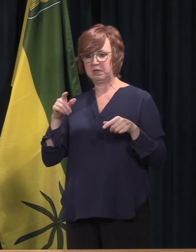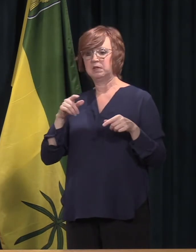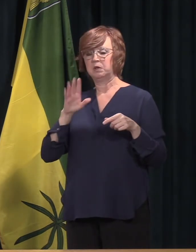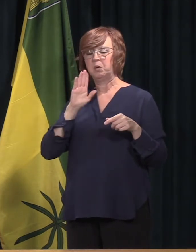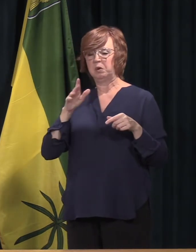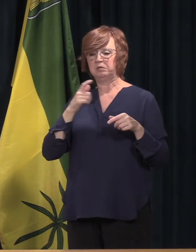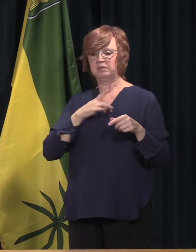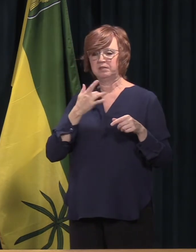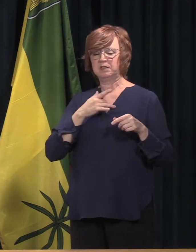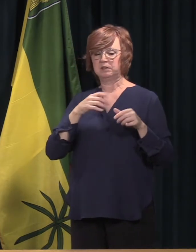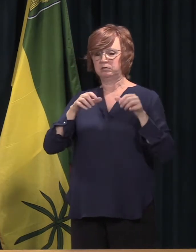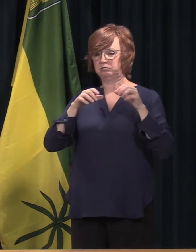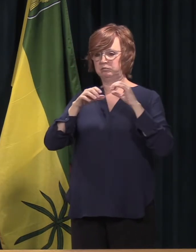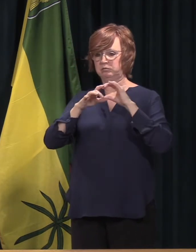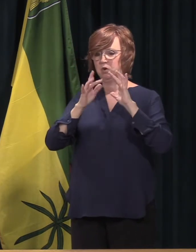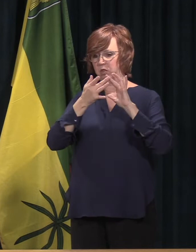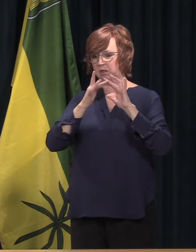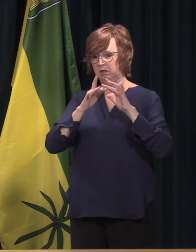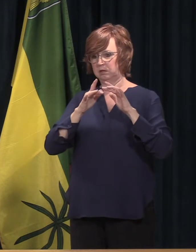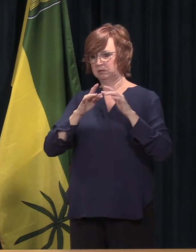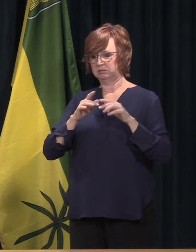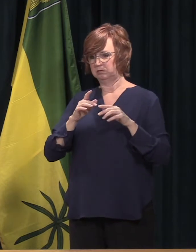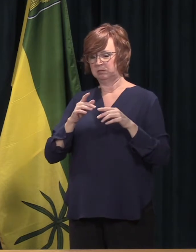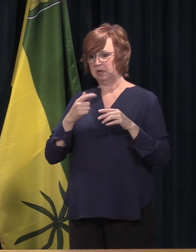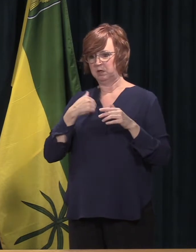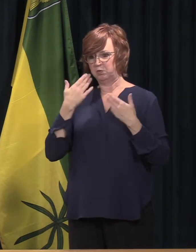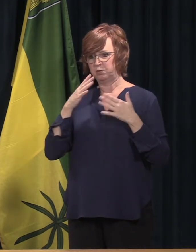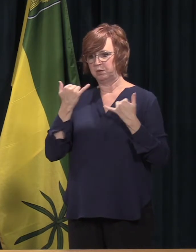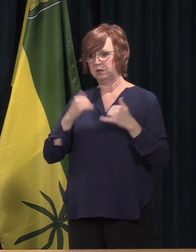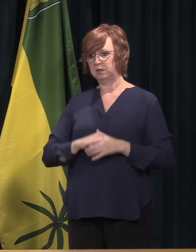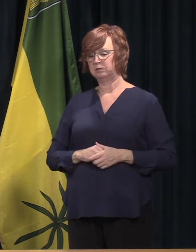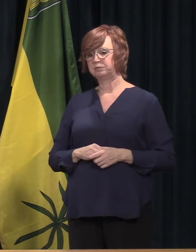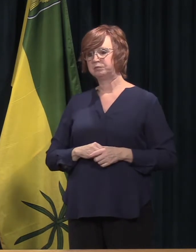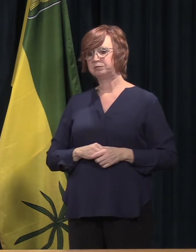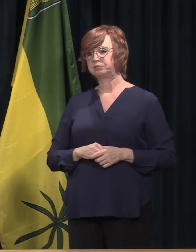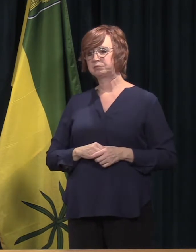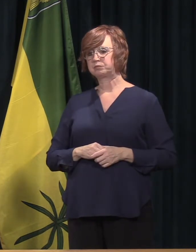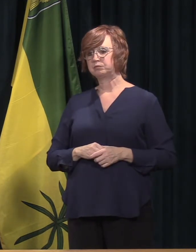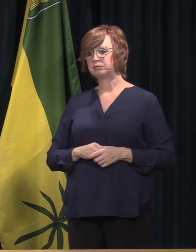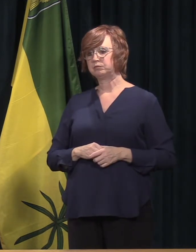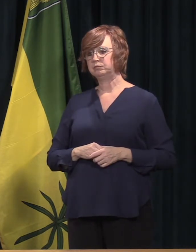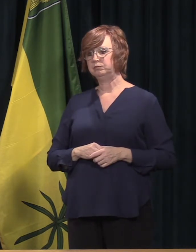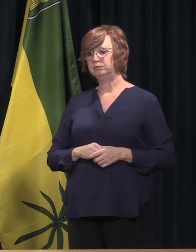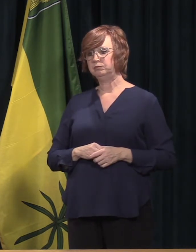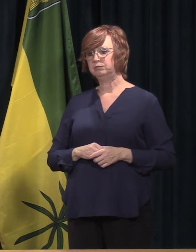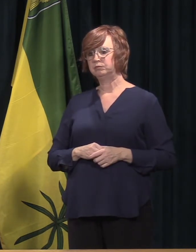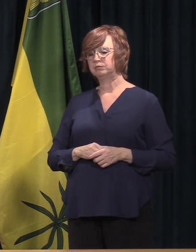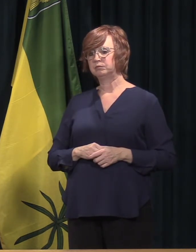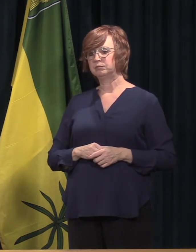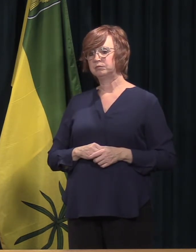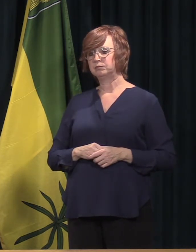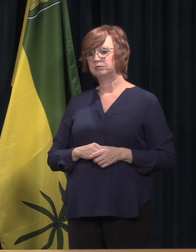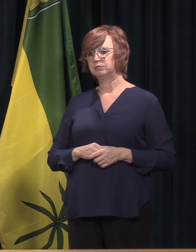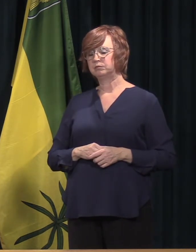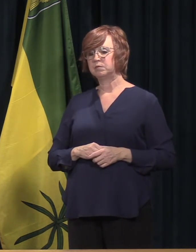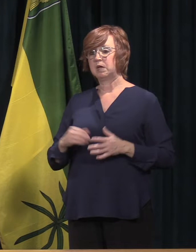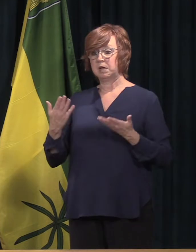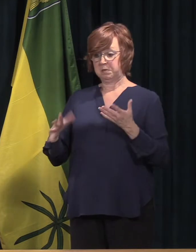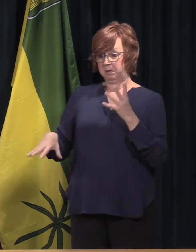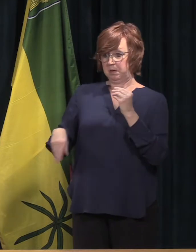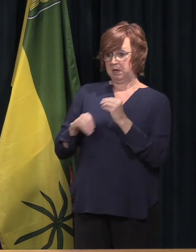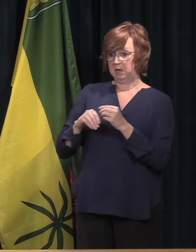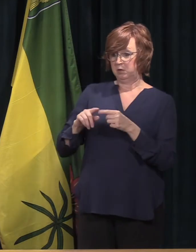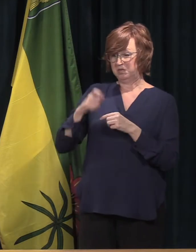online in Alberta, and we will have a link to that. This is to kind of further Lisa's question a bit, but public leaders have been calling